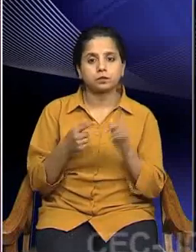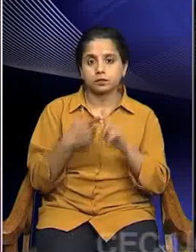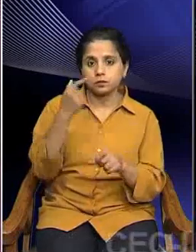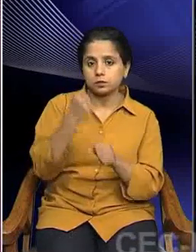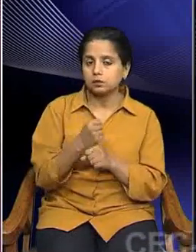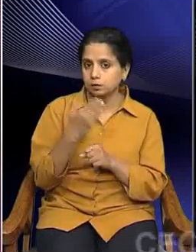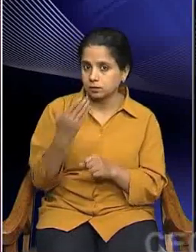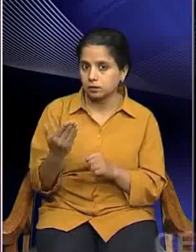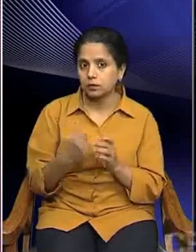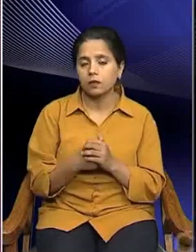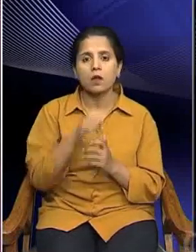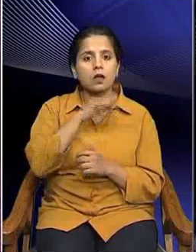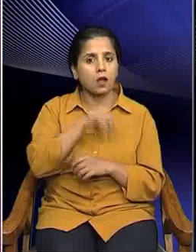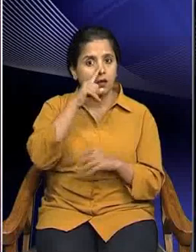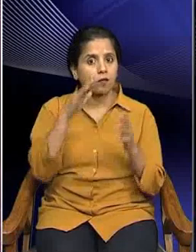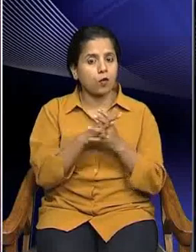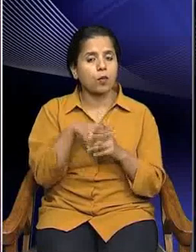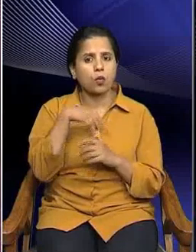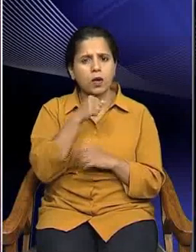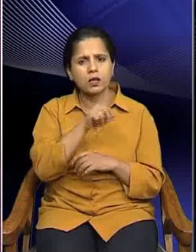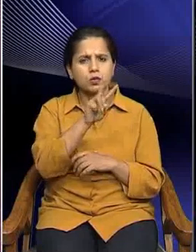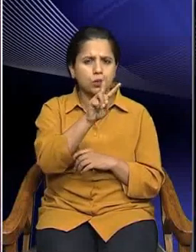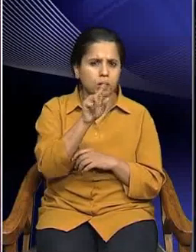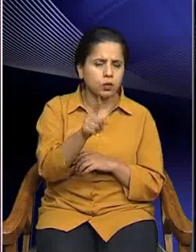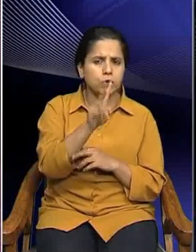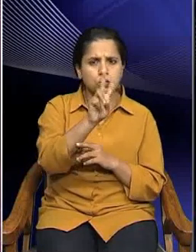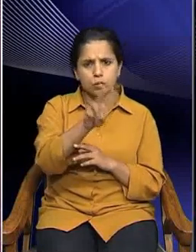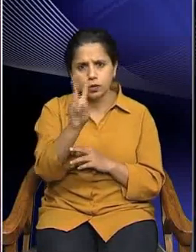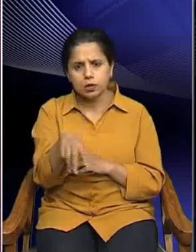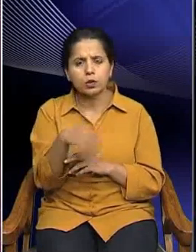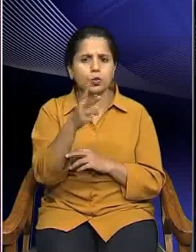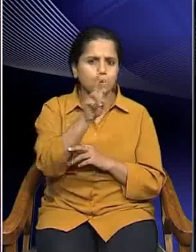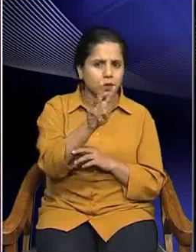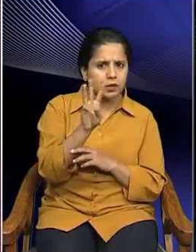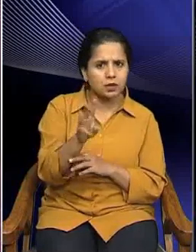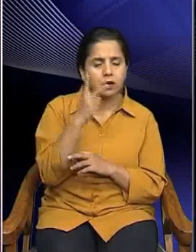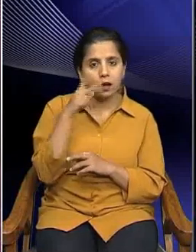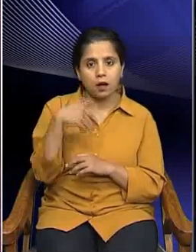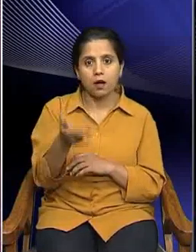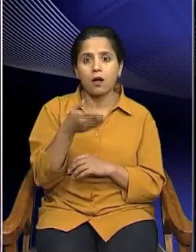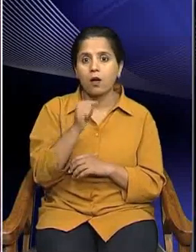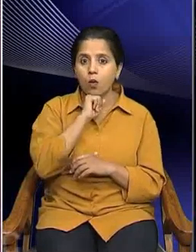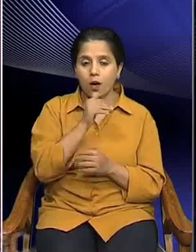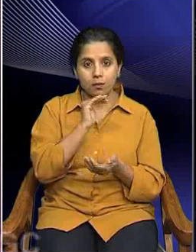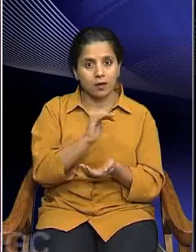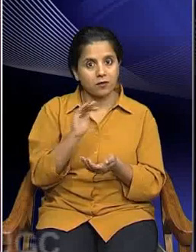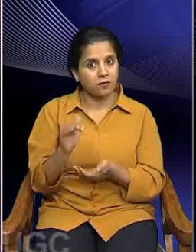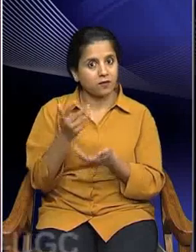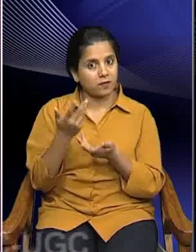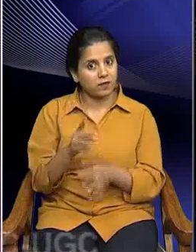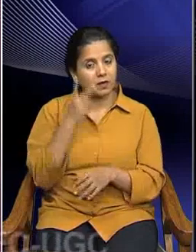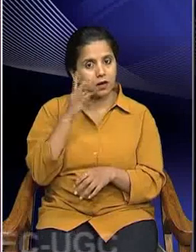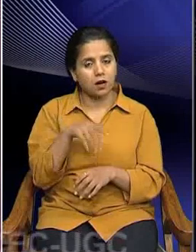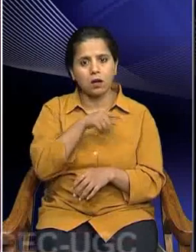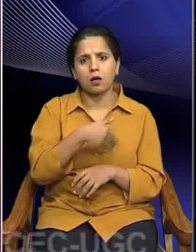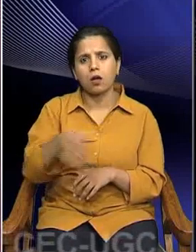Telangana, young women of the age 21, 22 or 23, after completing their family size, they